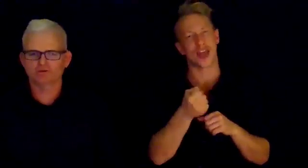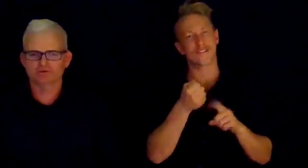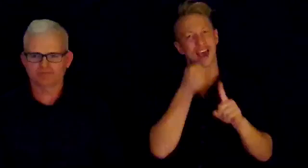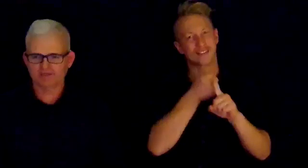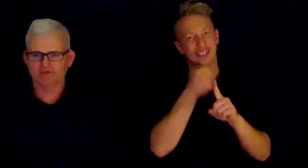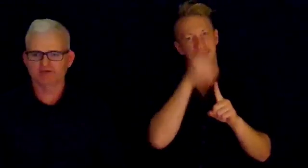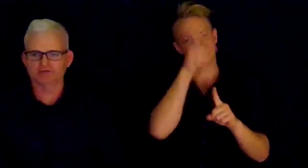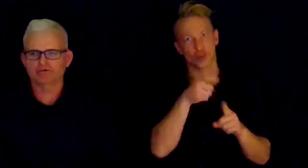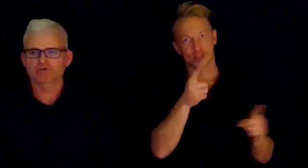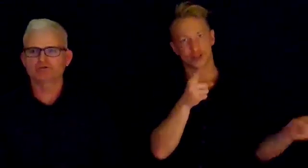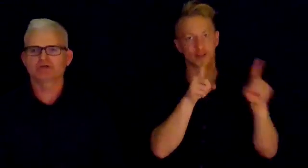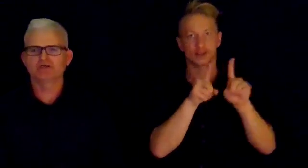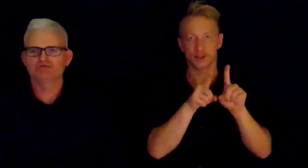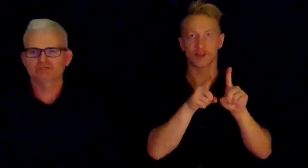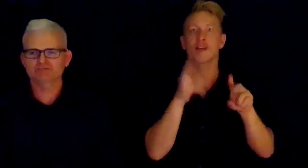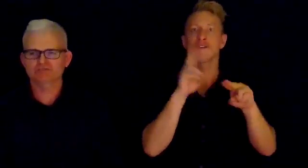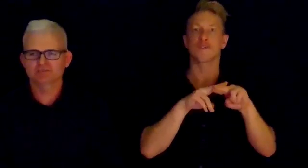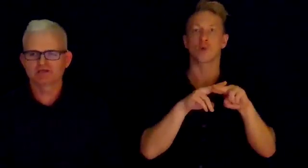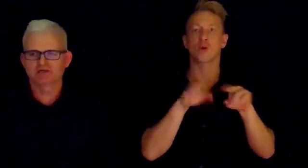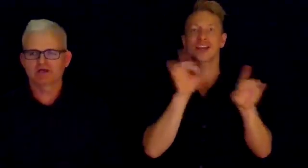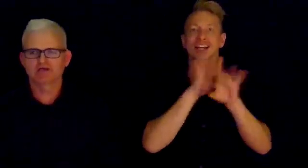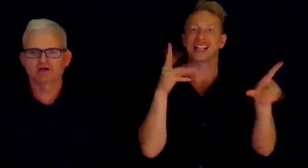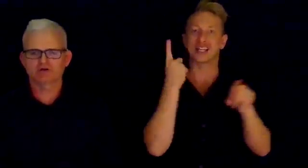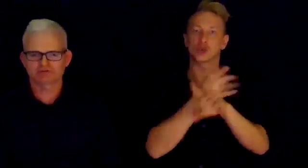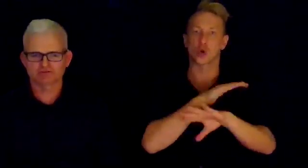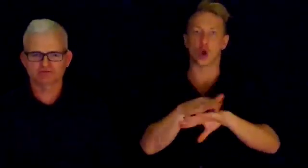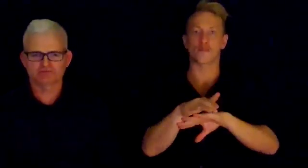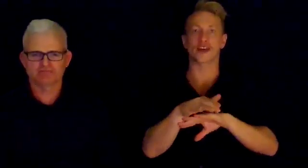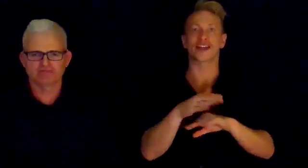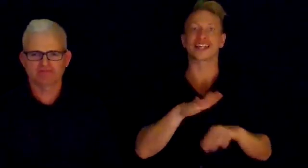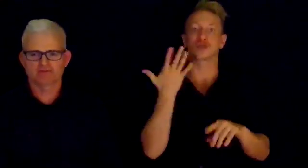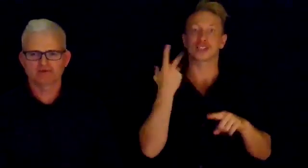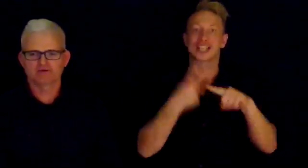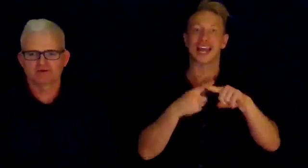articulate or speak about your interests and goals.